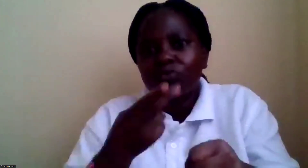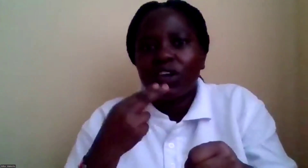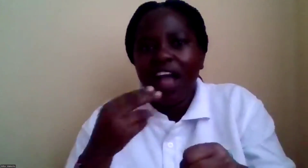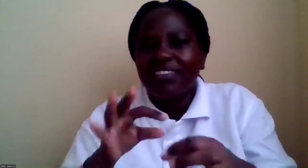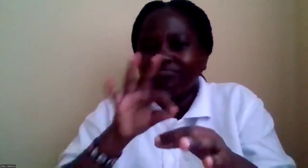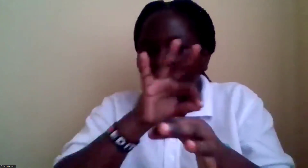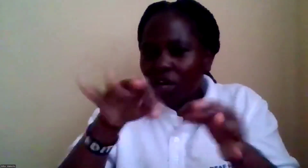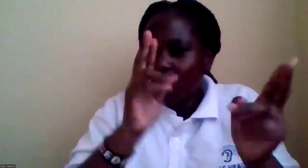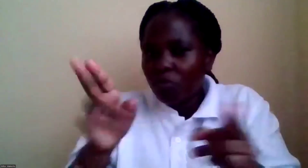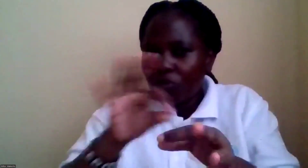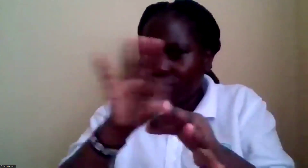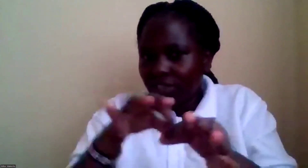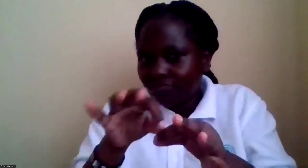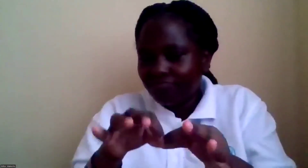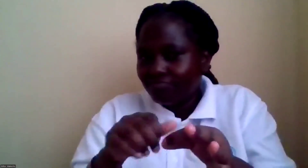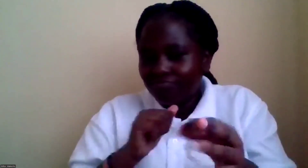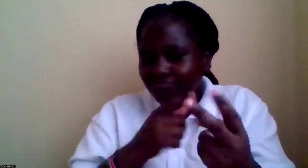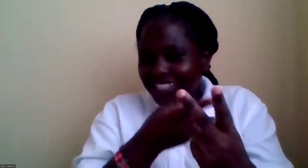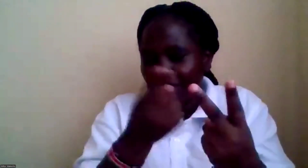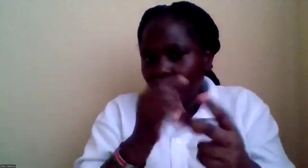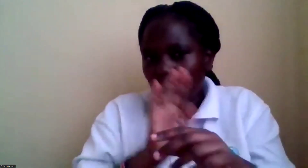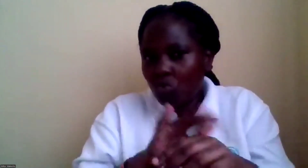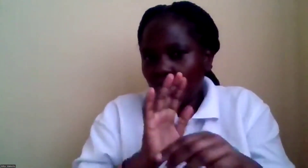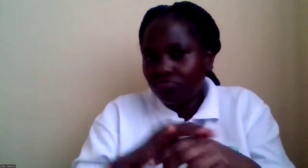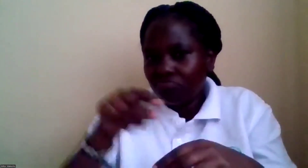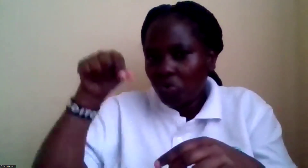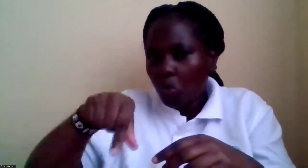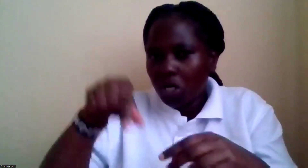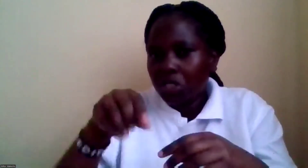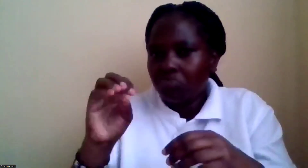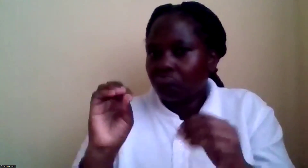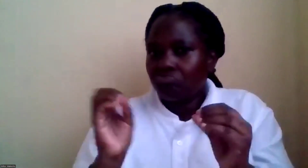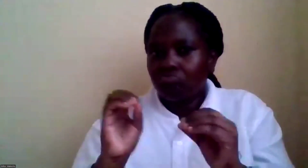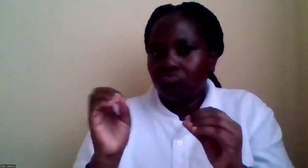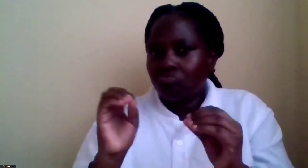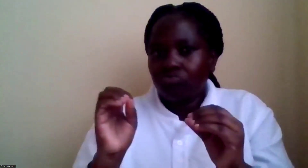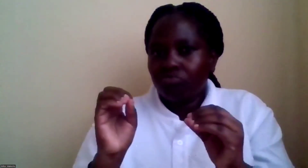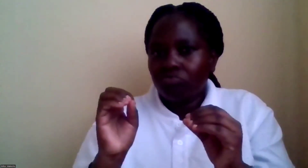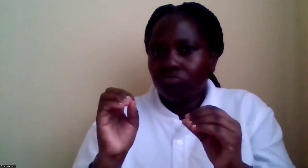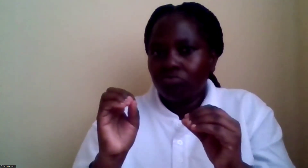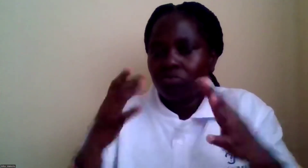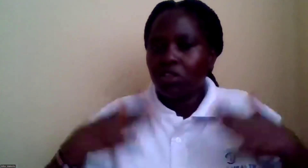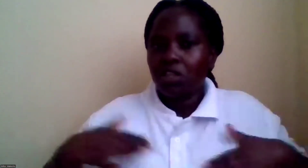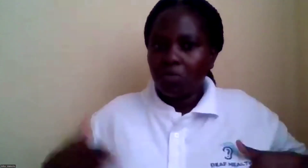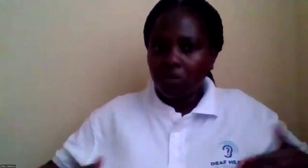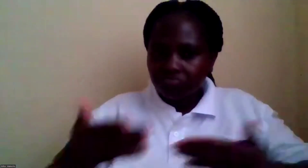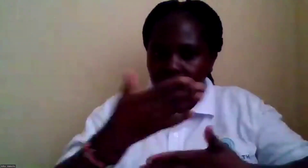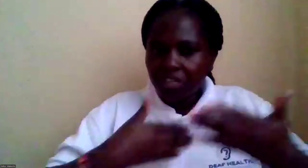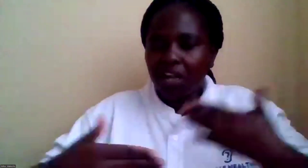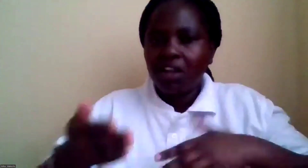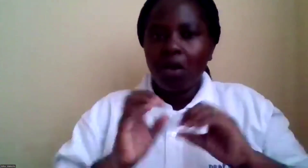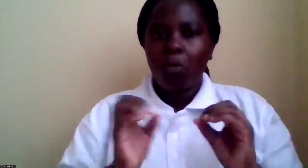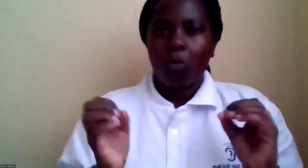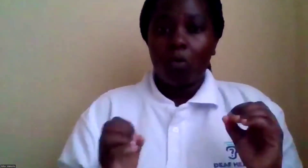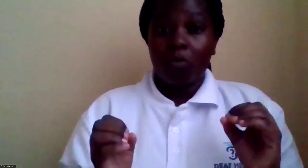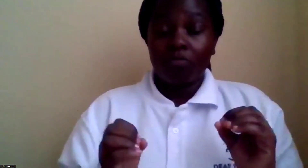as good in terms of the quality of the sugar, right? And how your body interacts with it. Now, the next thing